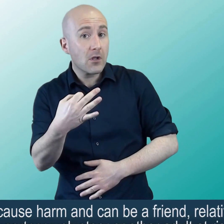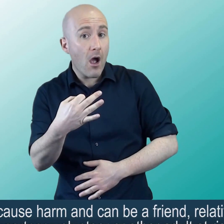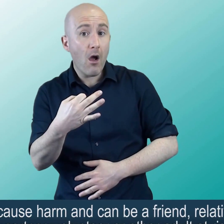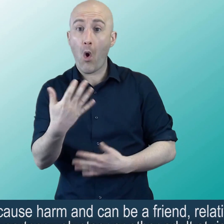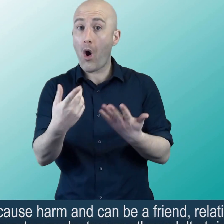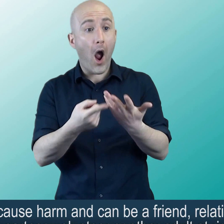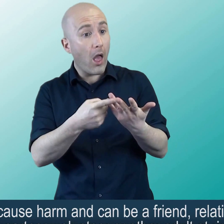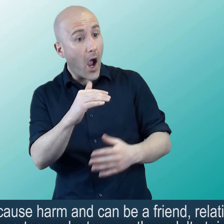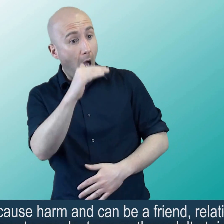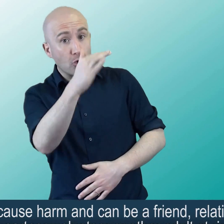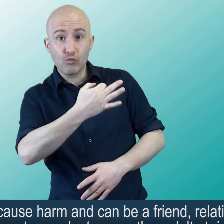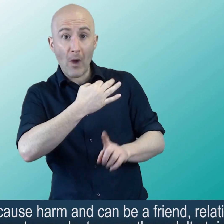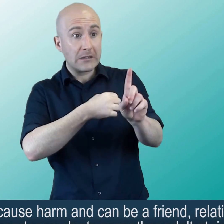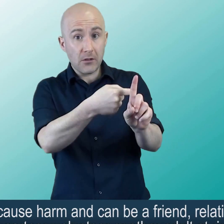volunteer or other adult at risk.